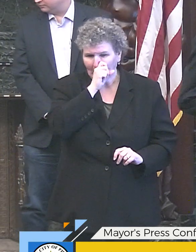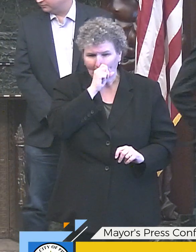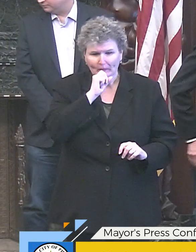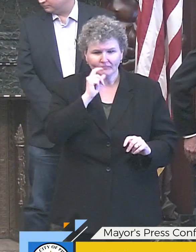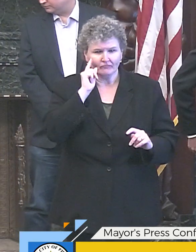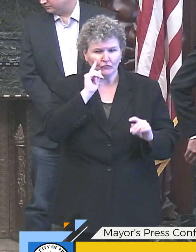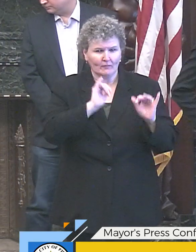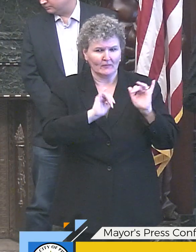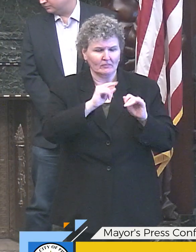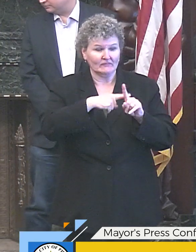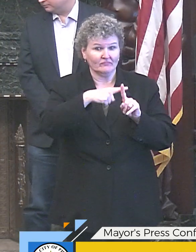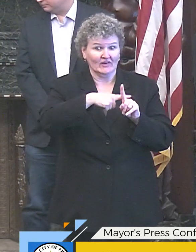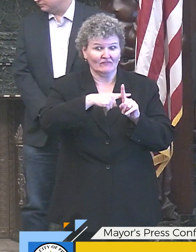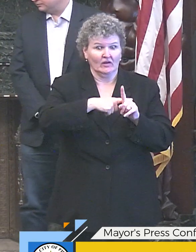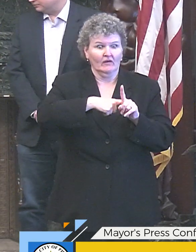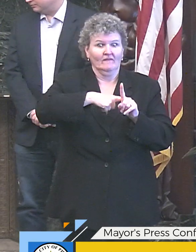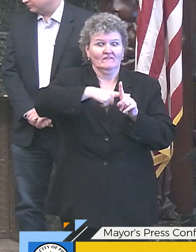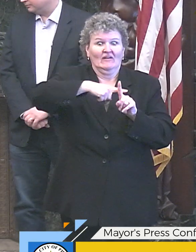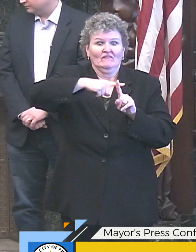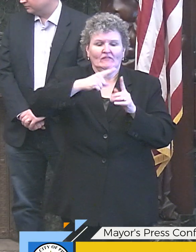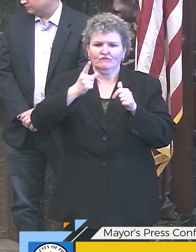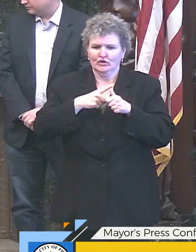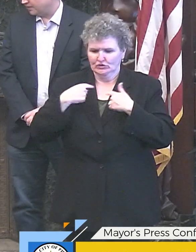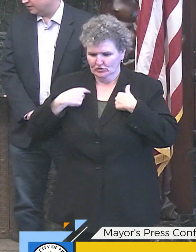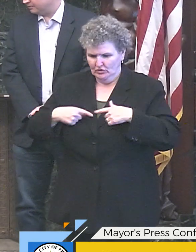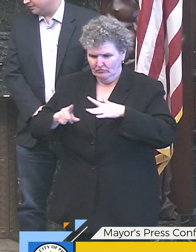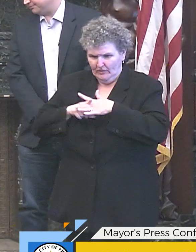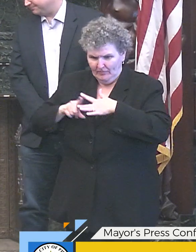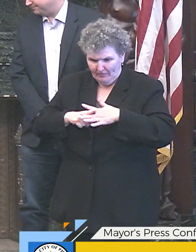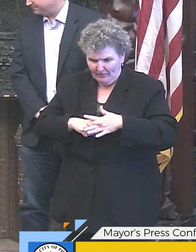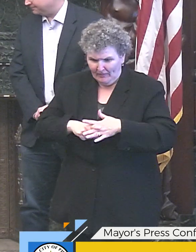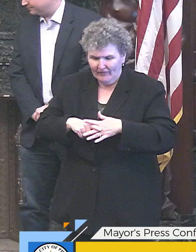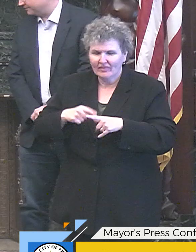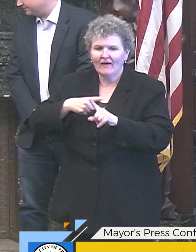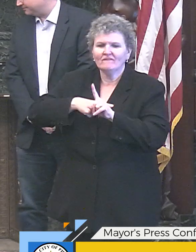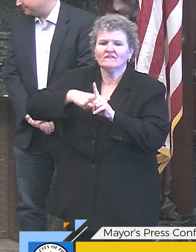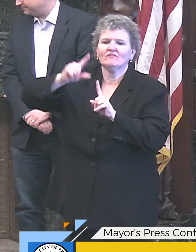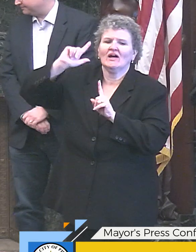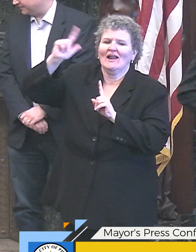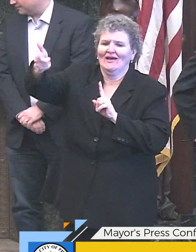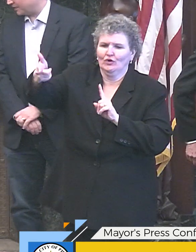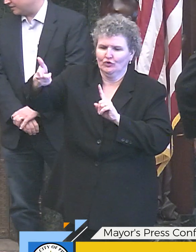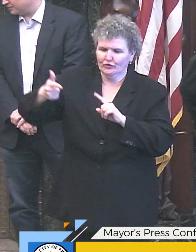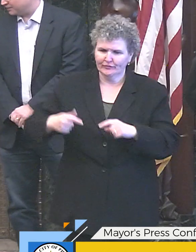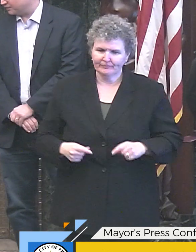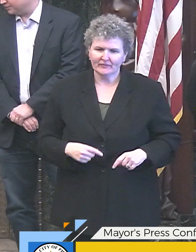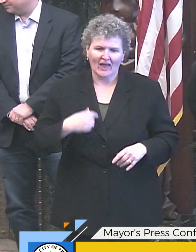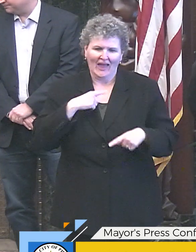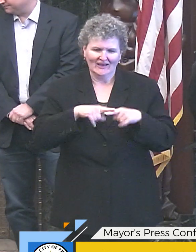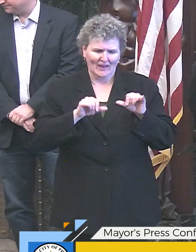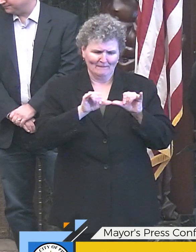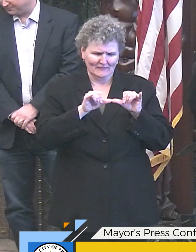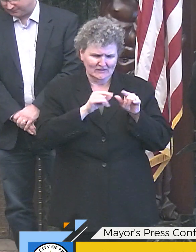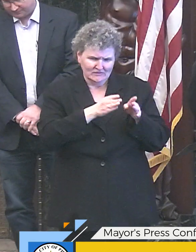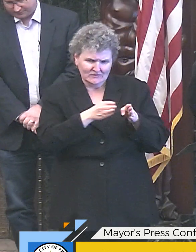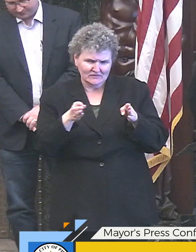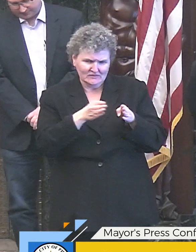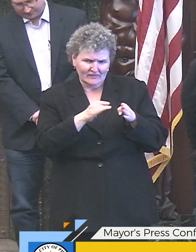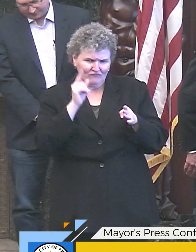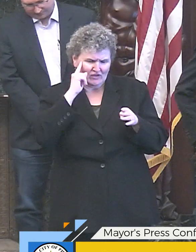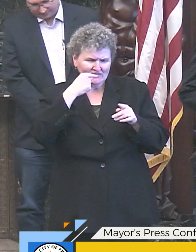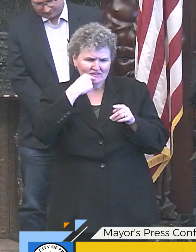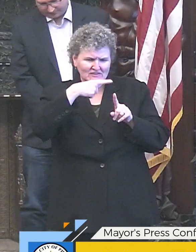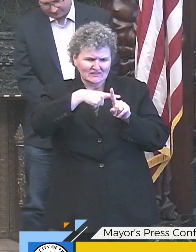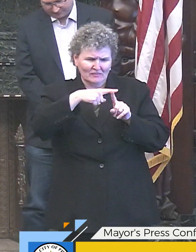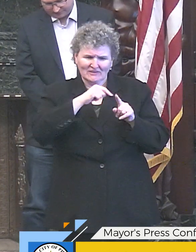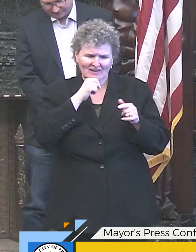fever. Certainly, we recommend that anybody who has a fever stay home. There'd be no practical way for us to measure the temperature of everyone anyway.